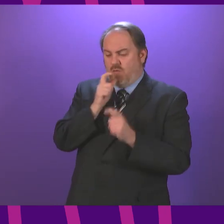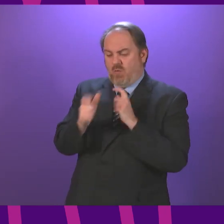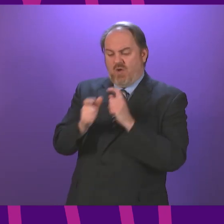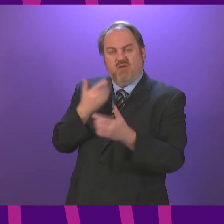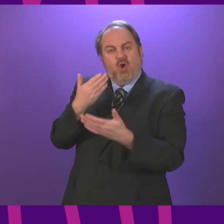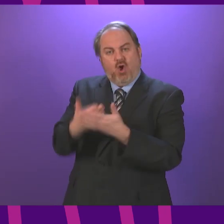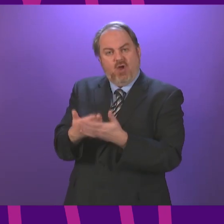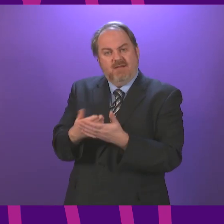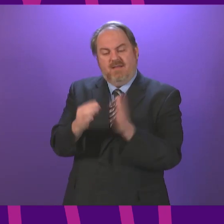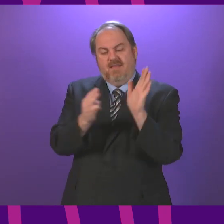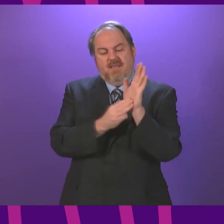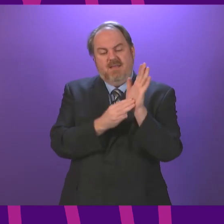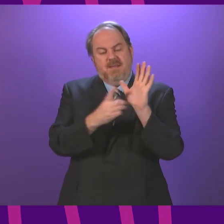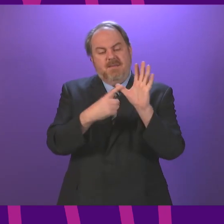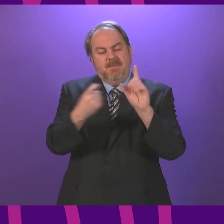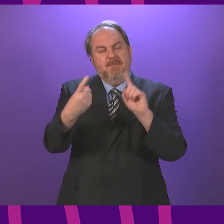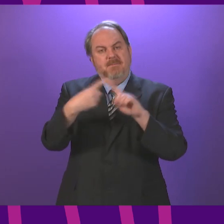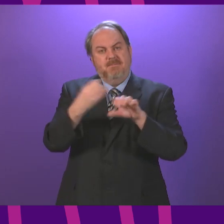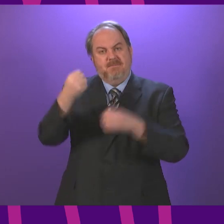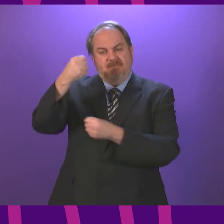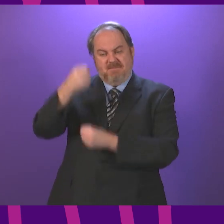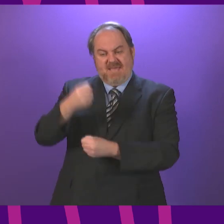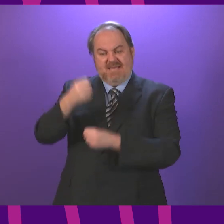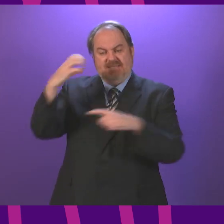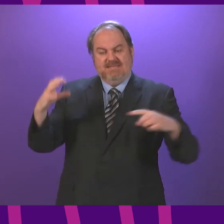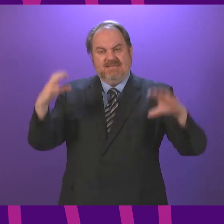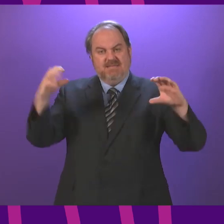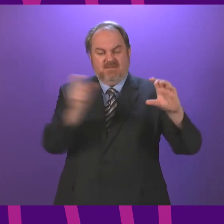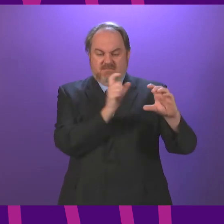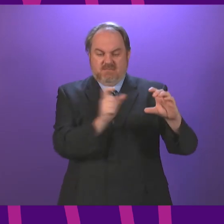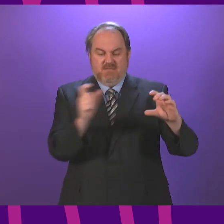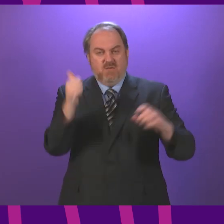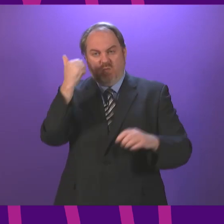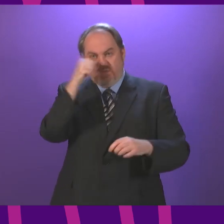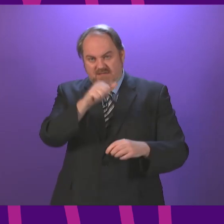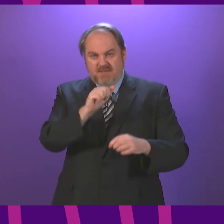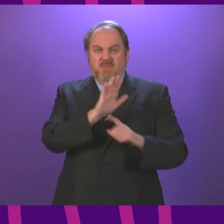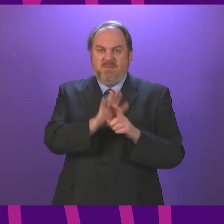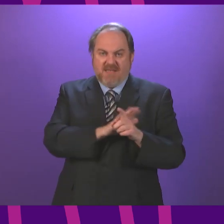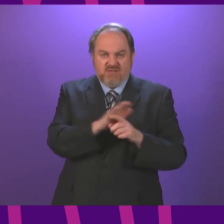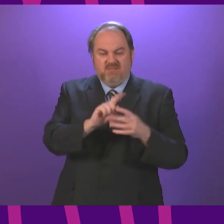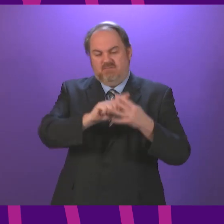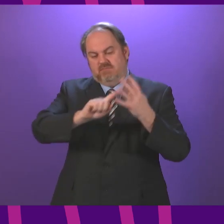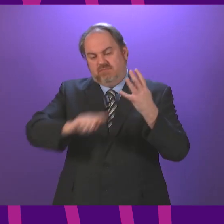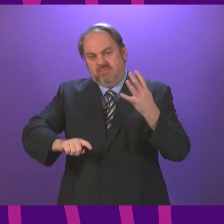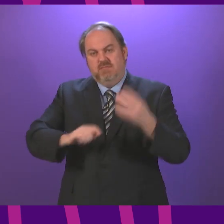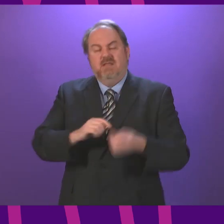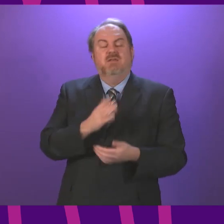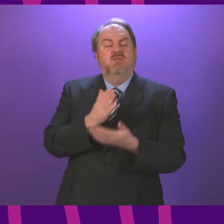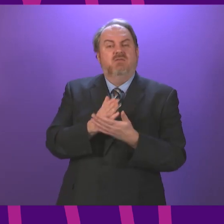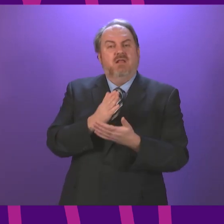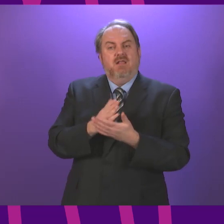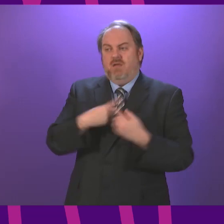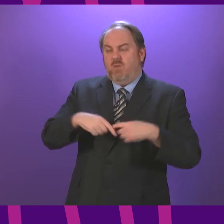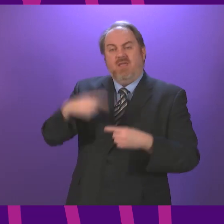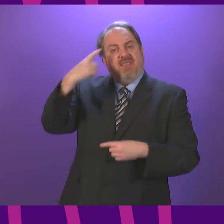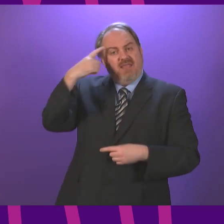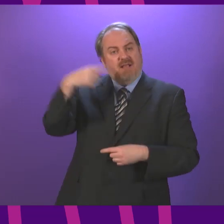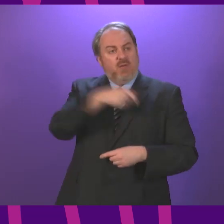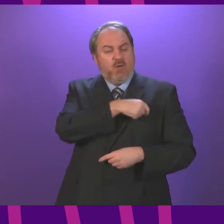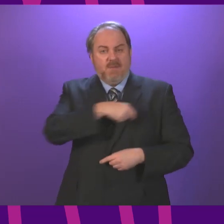dear, is that we allow the inquiry to do its work. We allow the independent inquiry into the ministerial code to do its